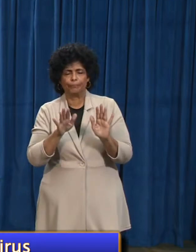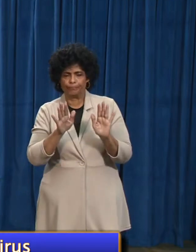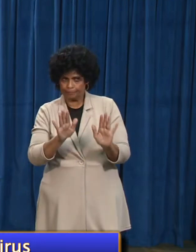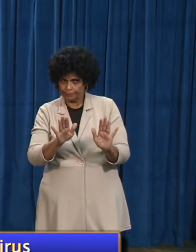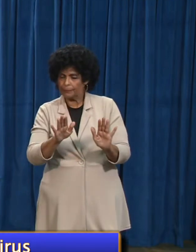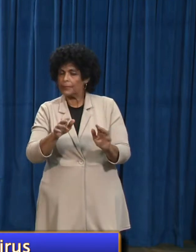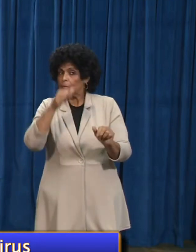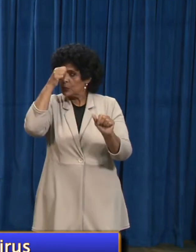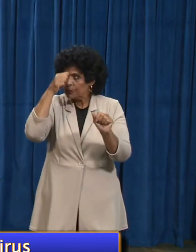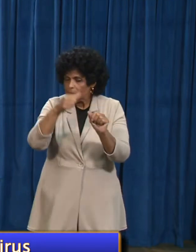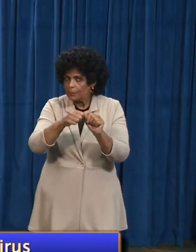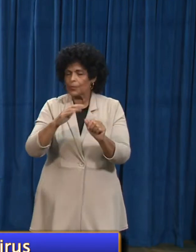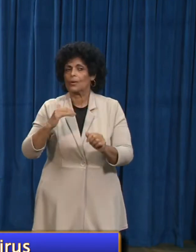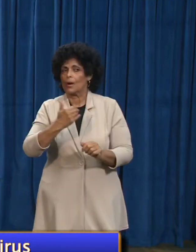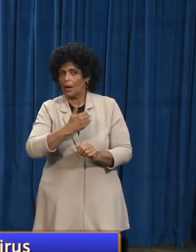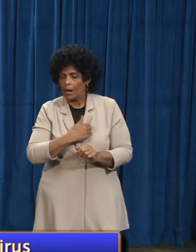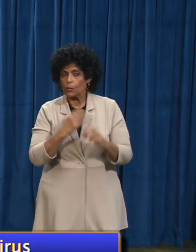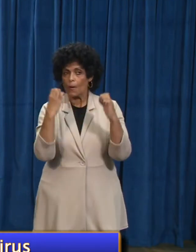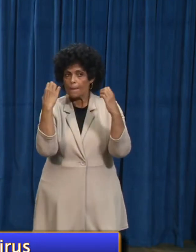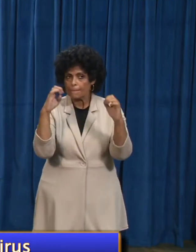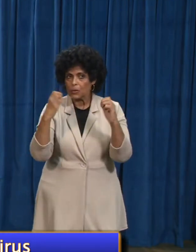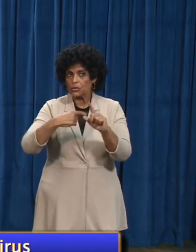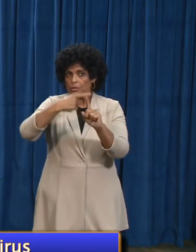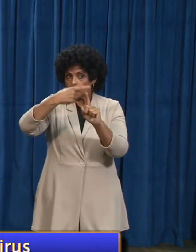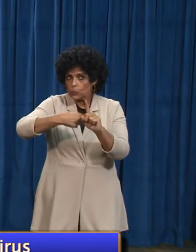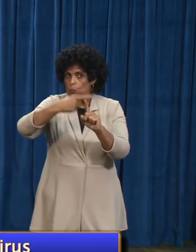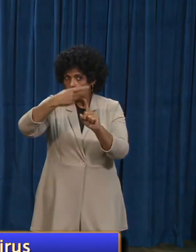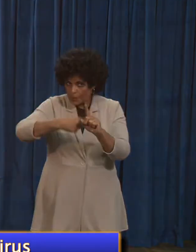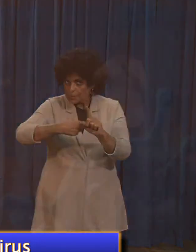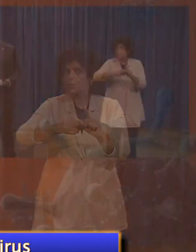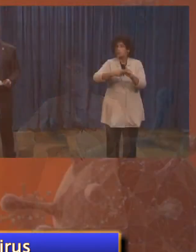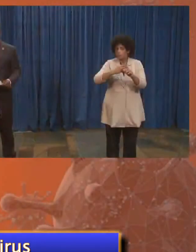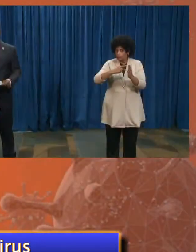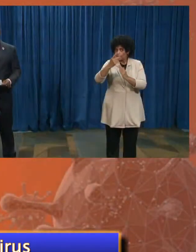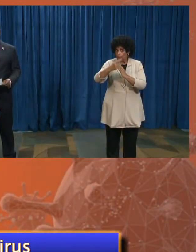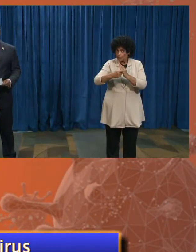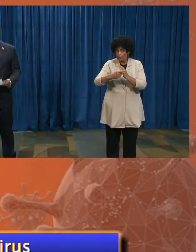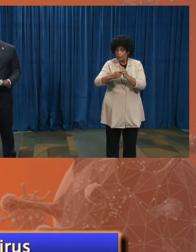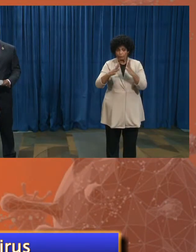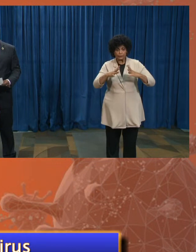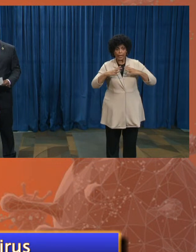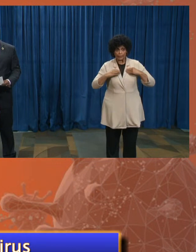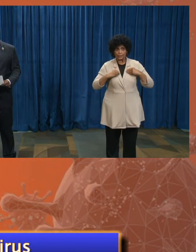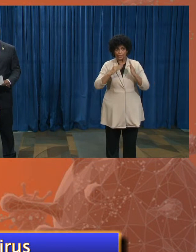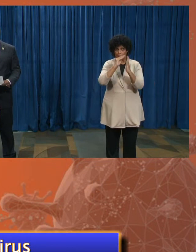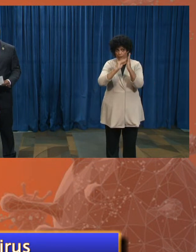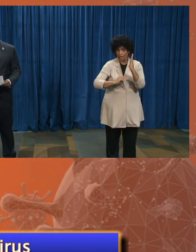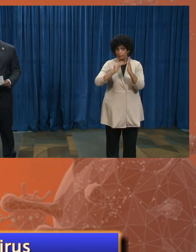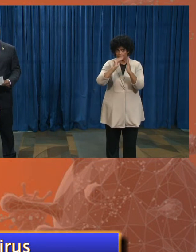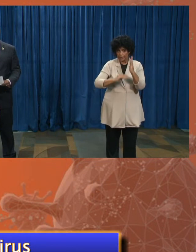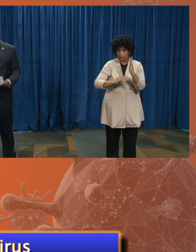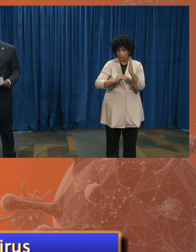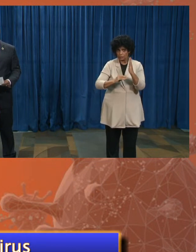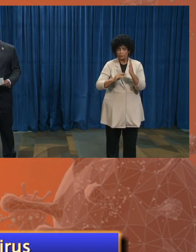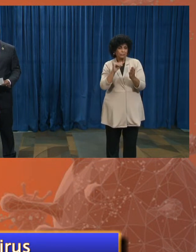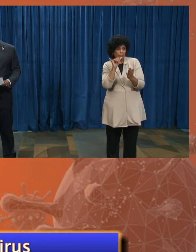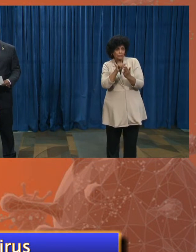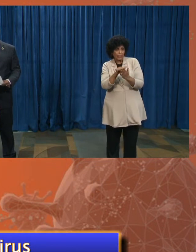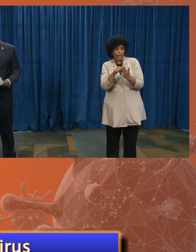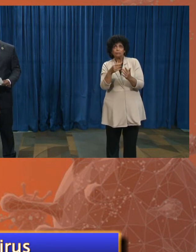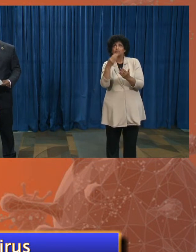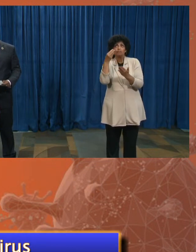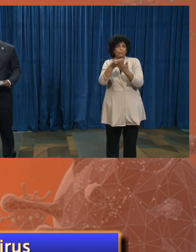assistance program is open and taking applications. The program is funded from federal relief